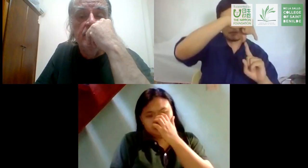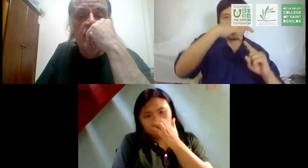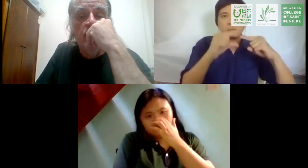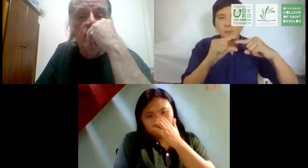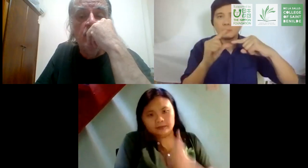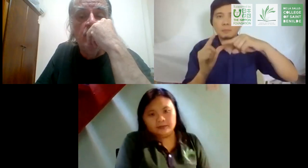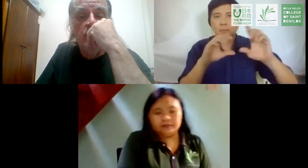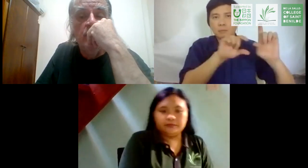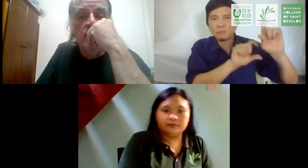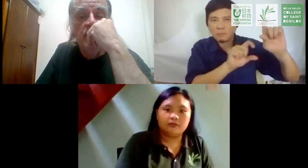So